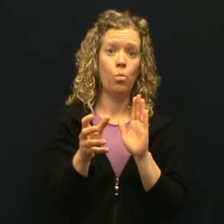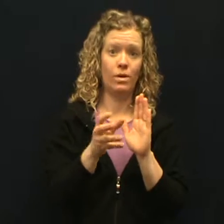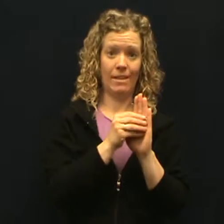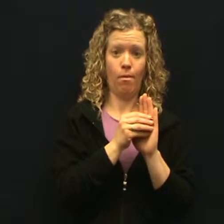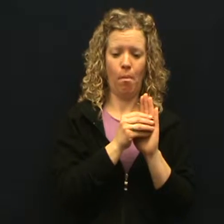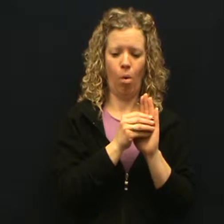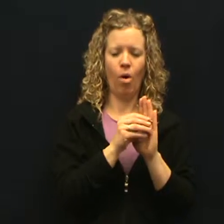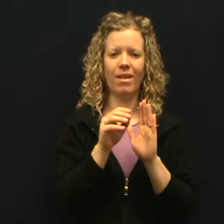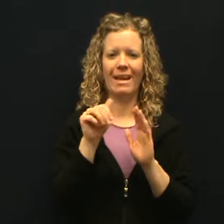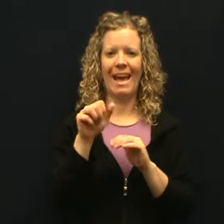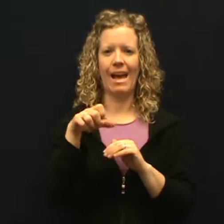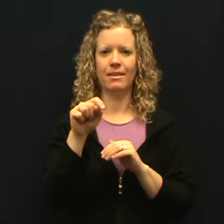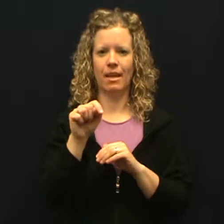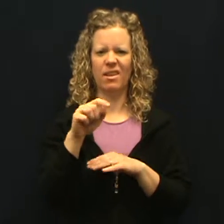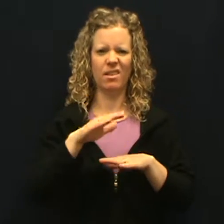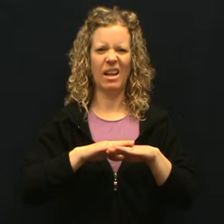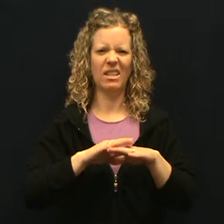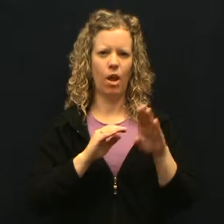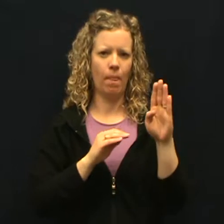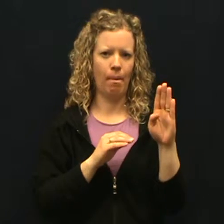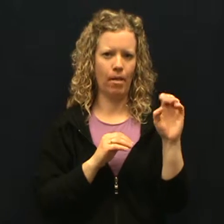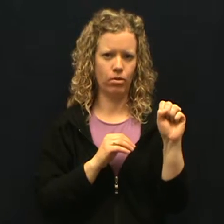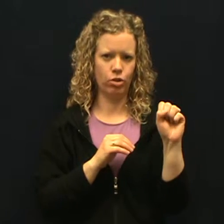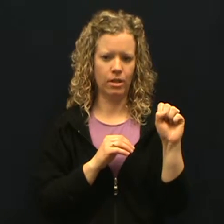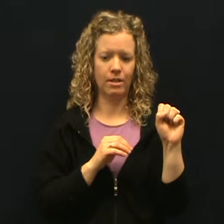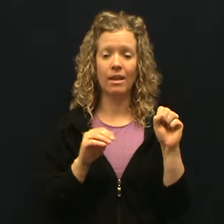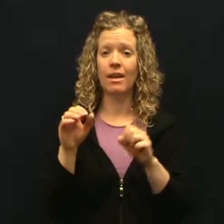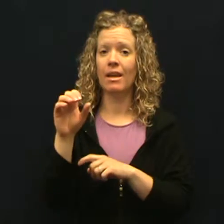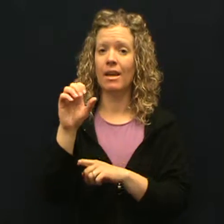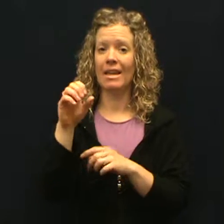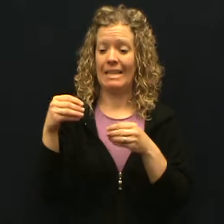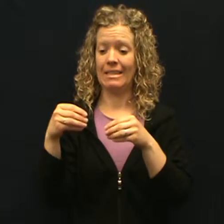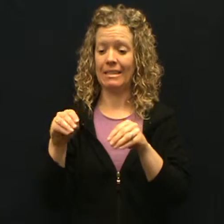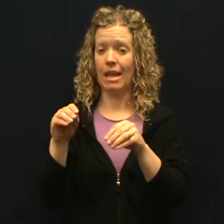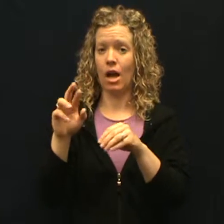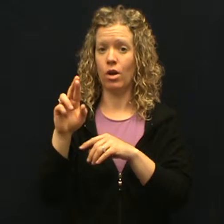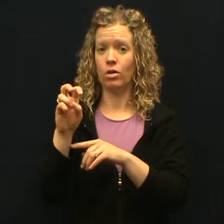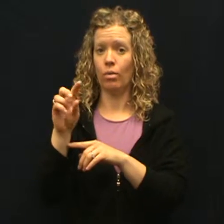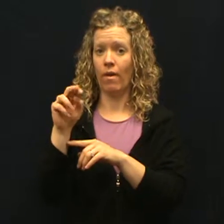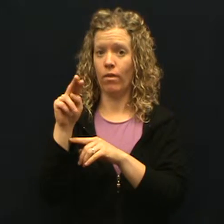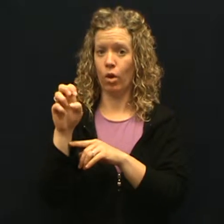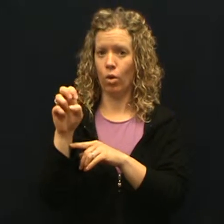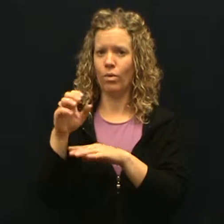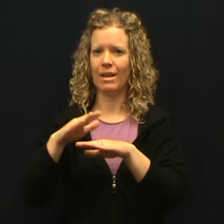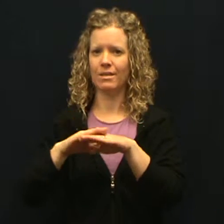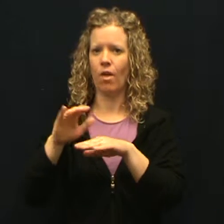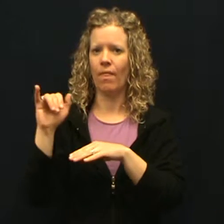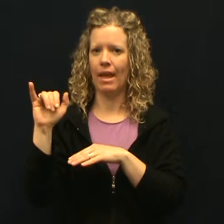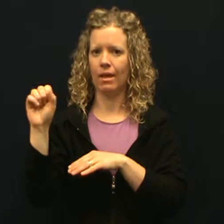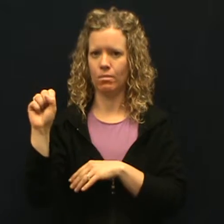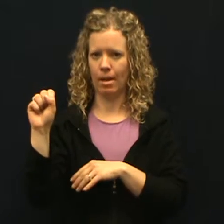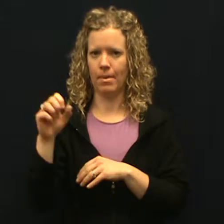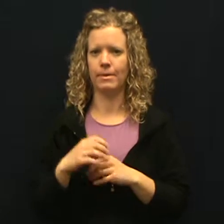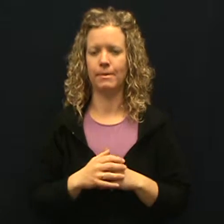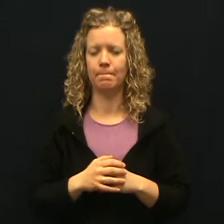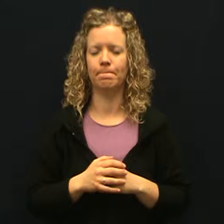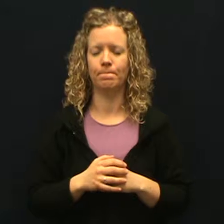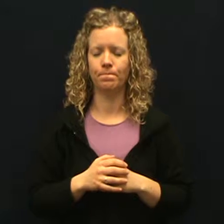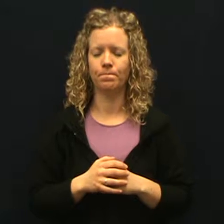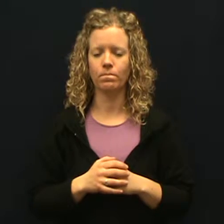on the balance sheet. The sales revenue shows up on the income statement. So when we make a